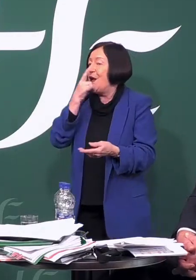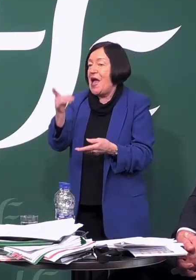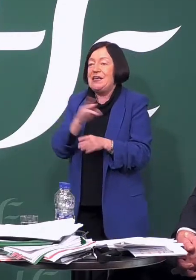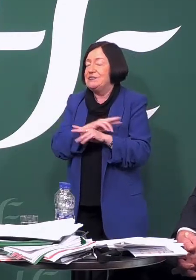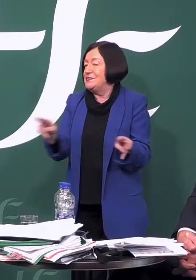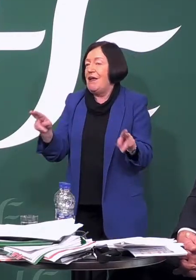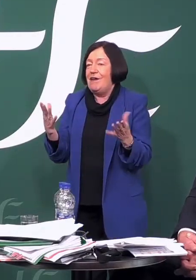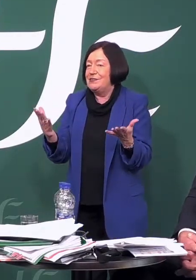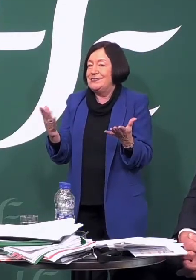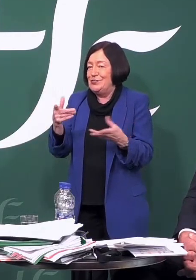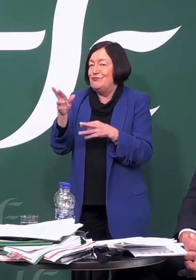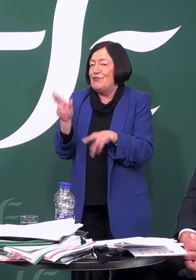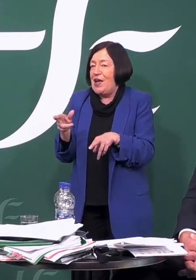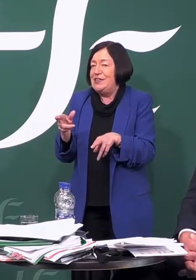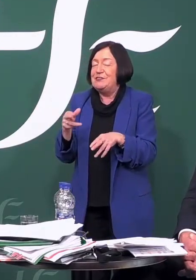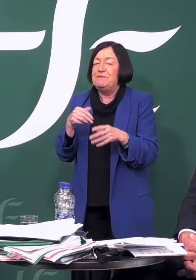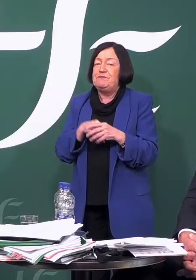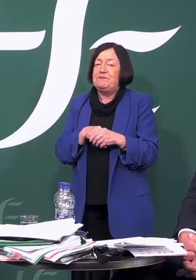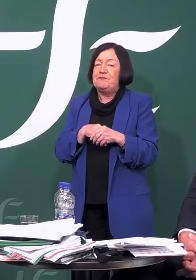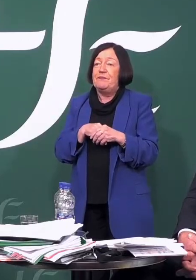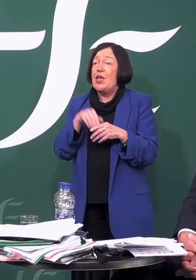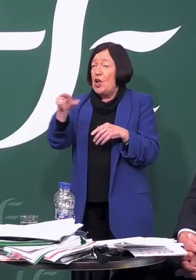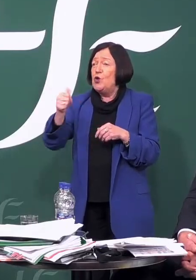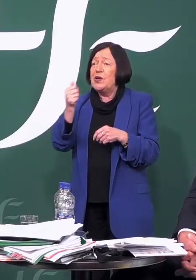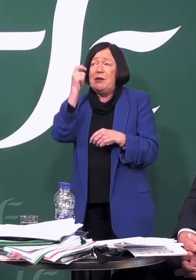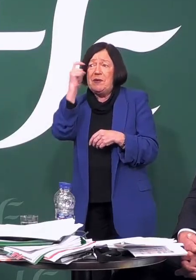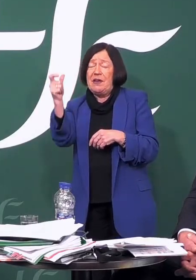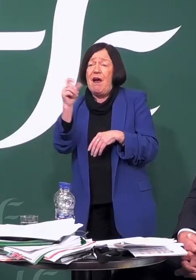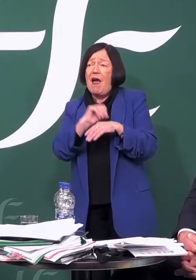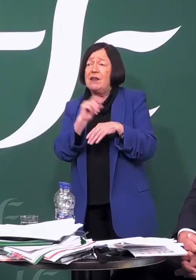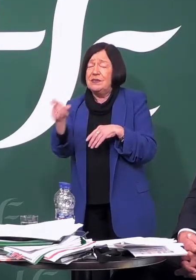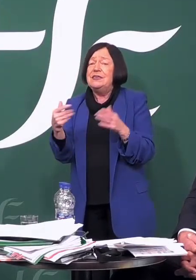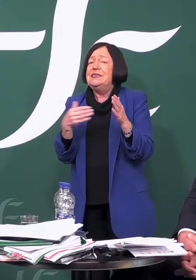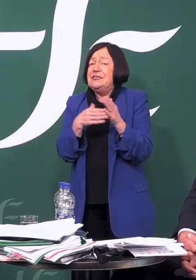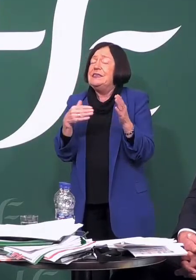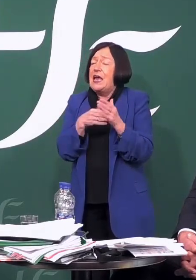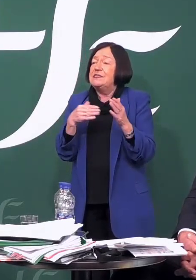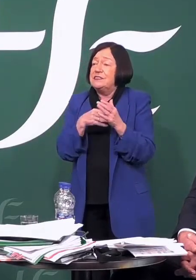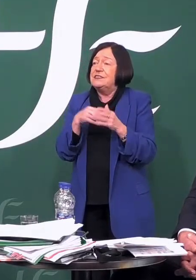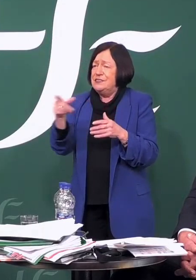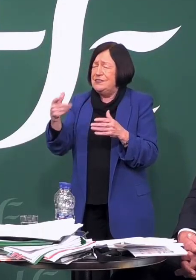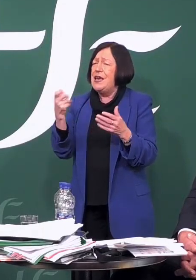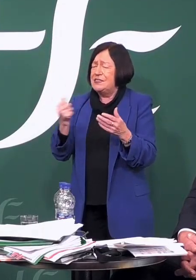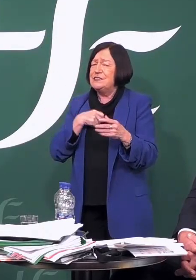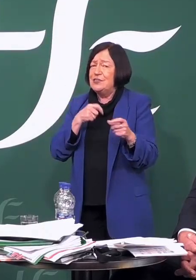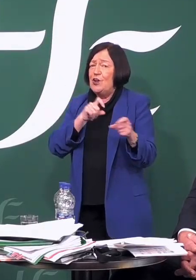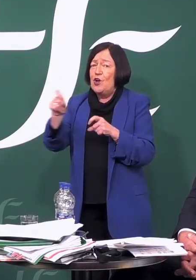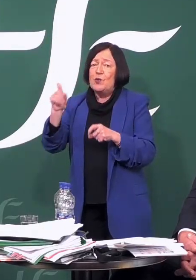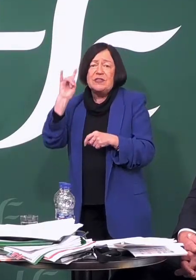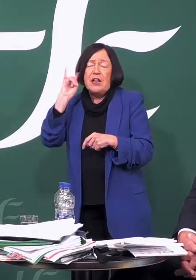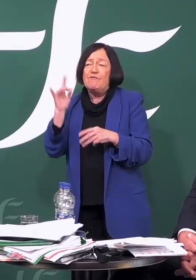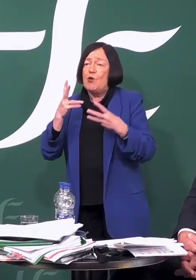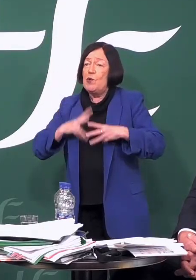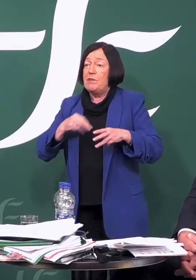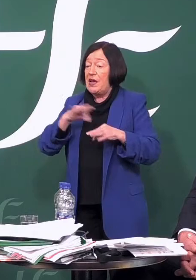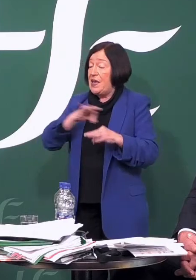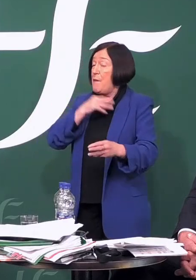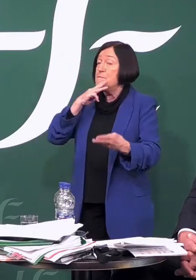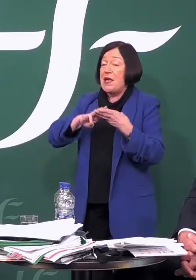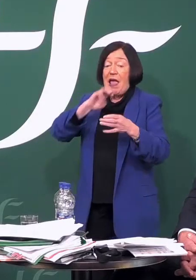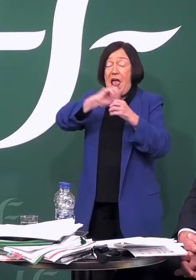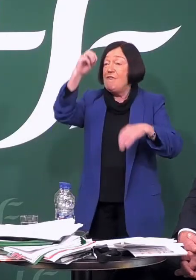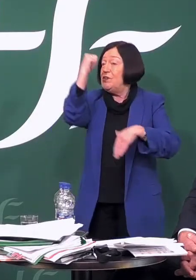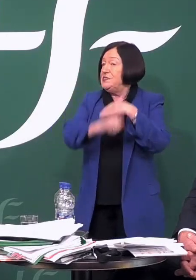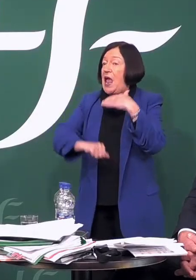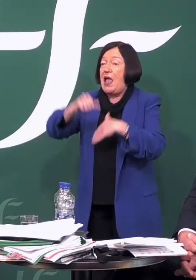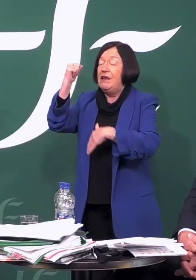So you're right about that. I mean, are you keeping an eye on a column? Are you making sure that they are easing the restrictions? Because we're still hearing from women. I get messages every day from